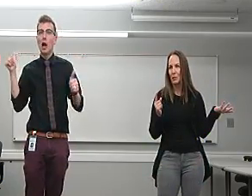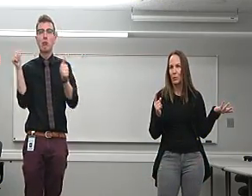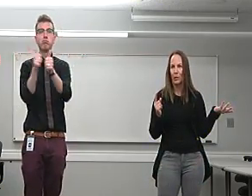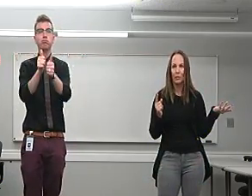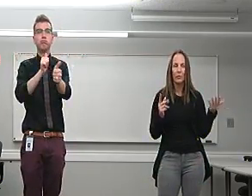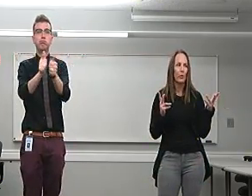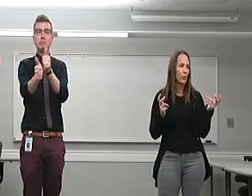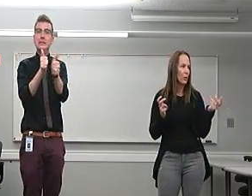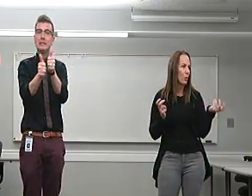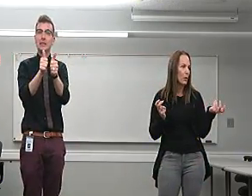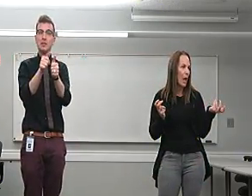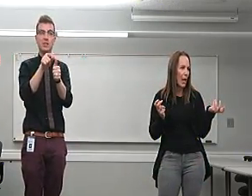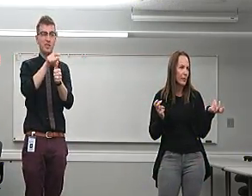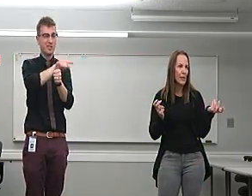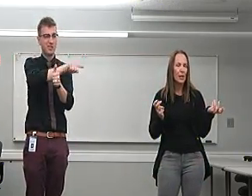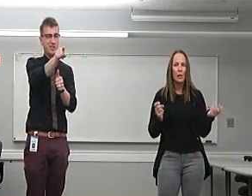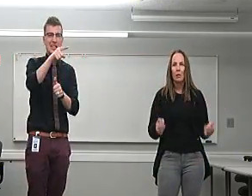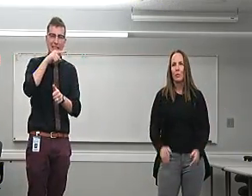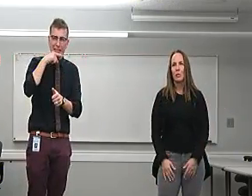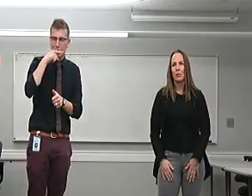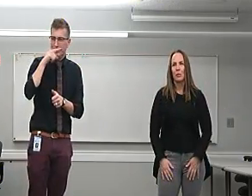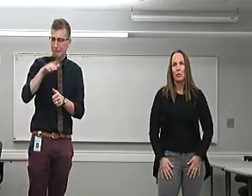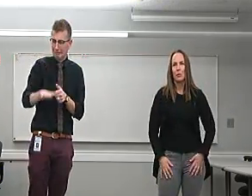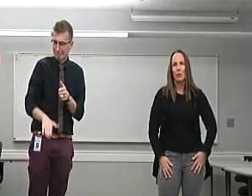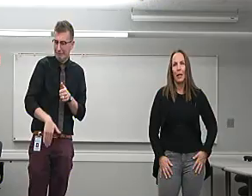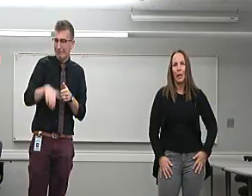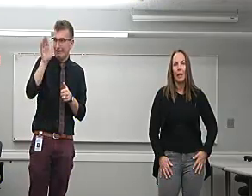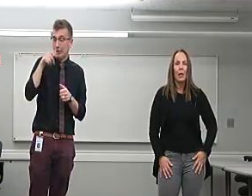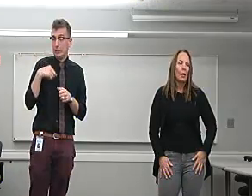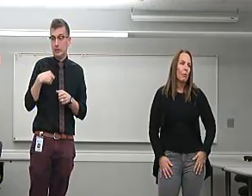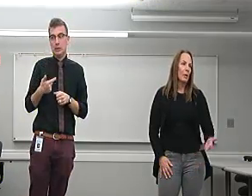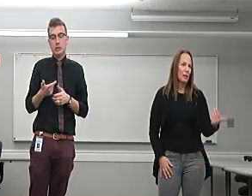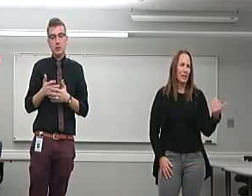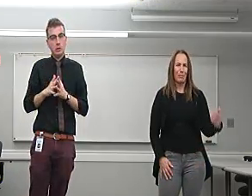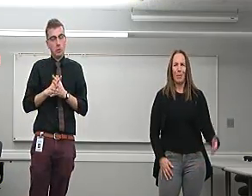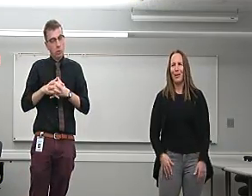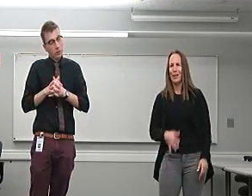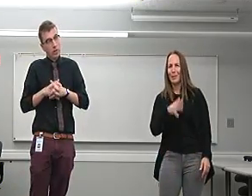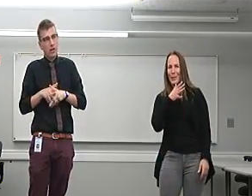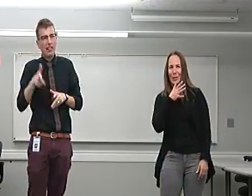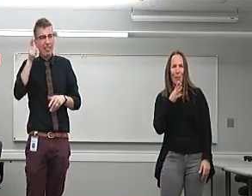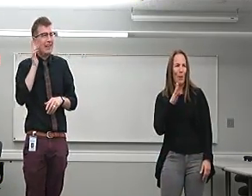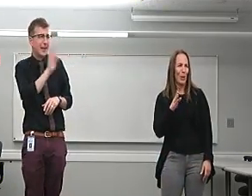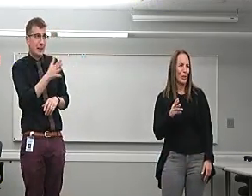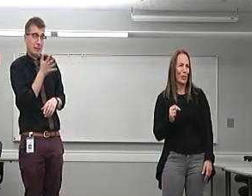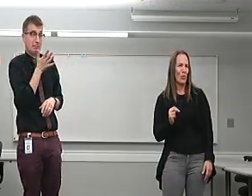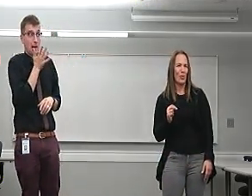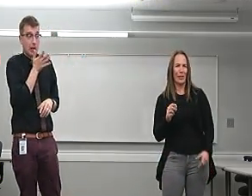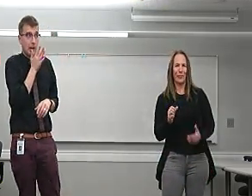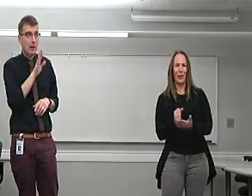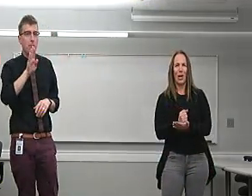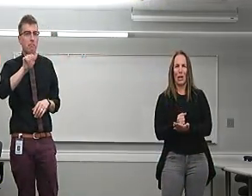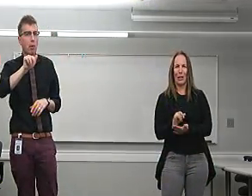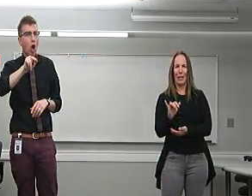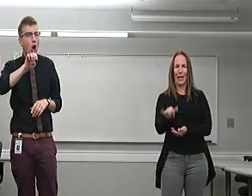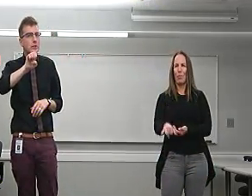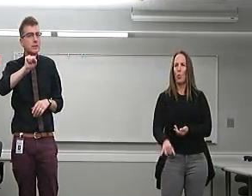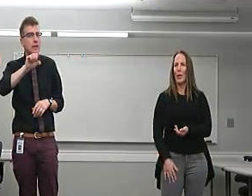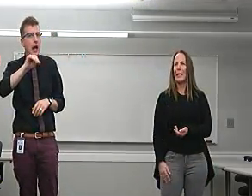their whole lives, I'm just like, okay. But Leah's like, Mom, there's a Barnes & Noble gift card. Like, I'm winning